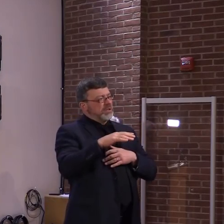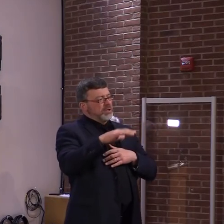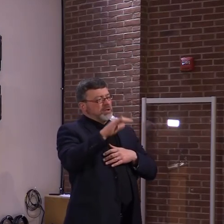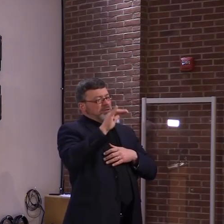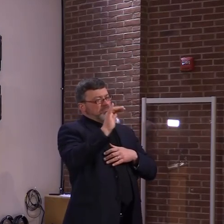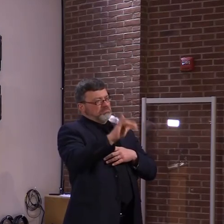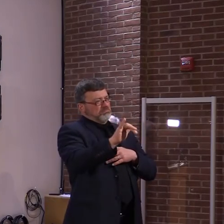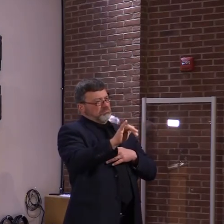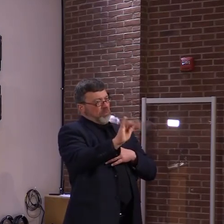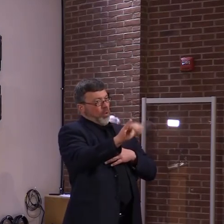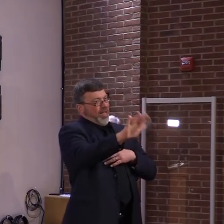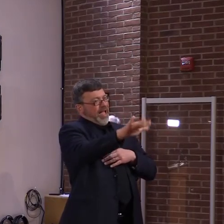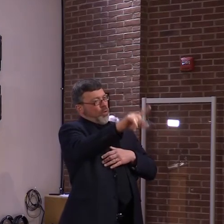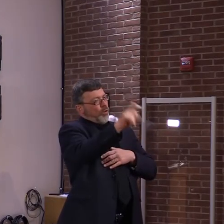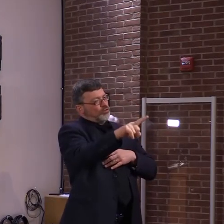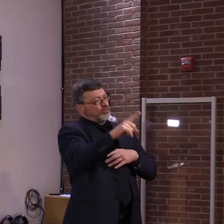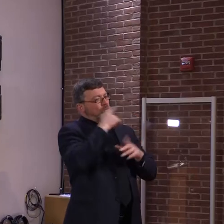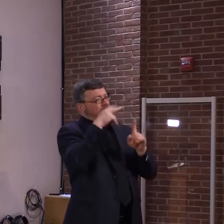Thank you.